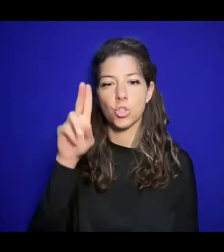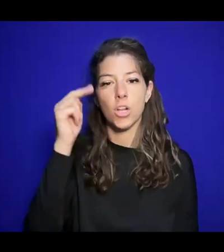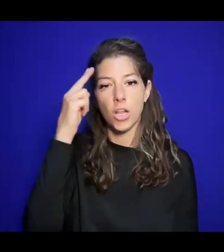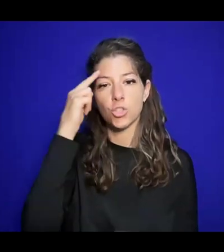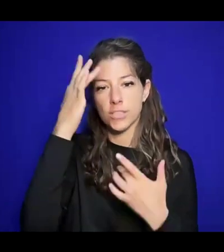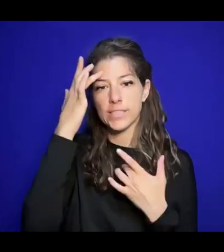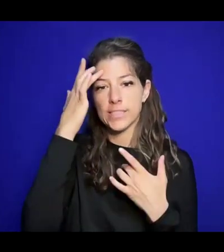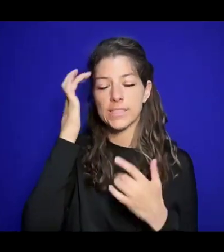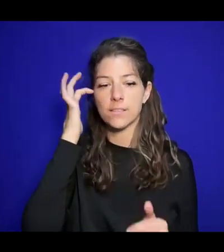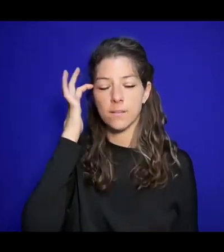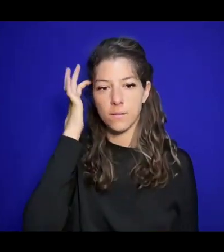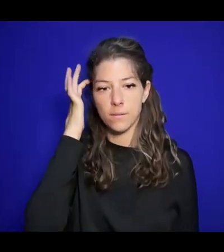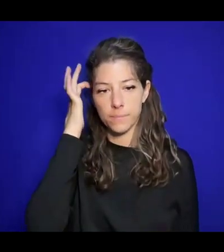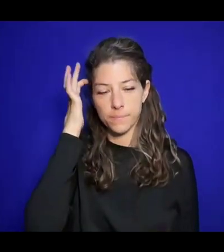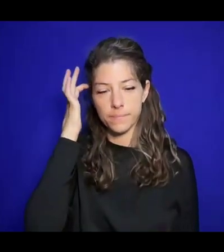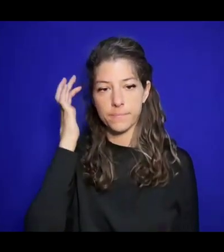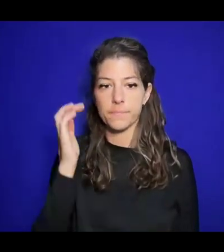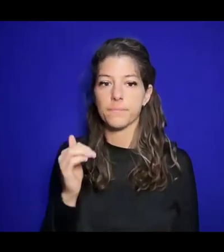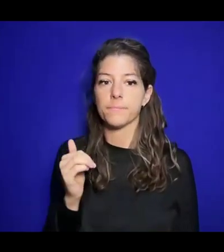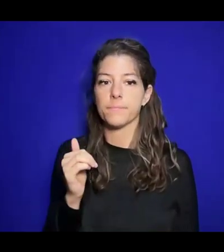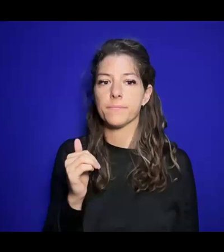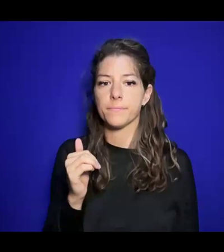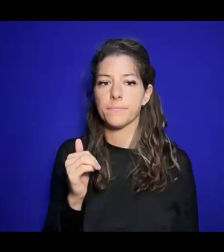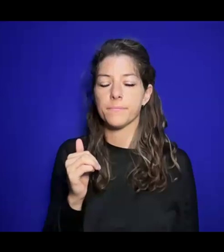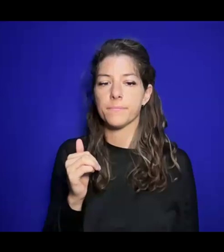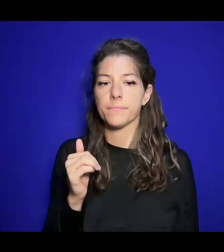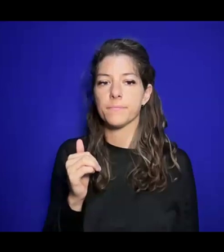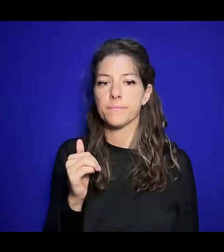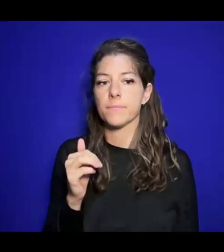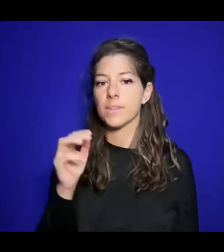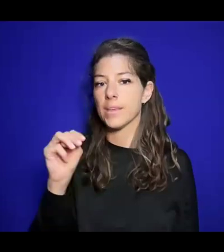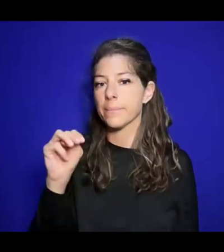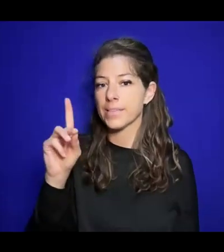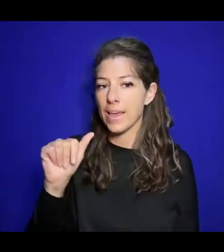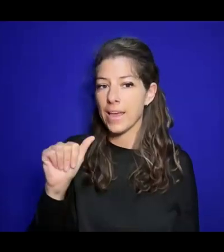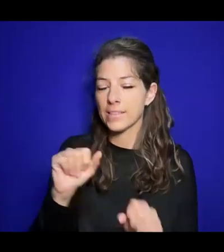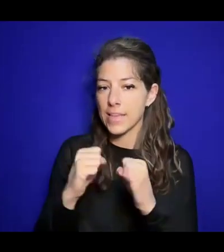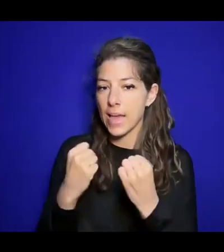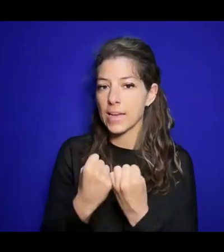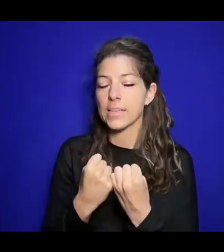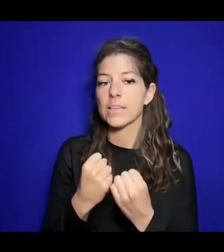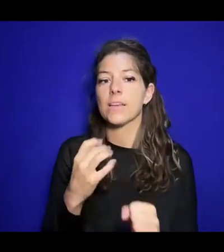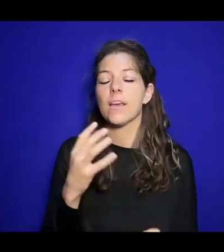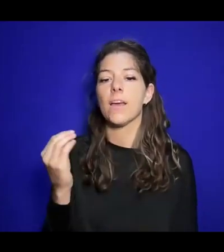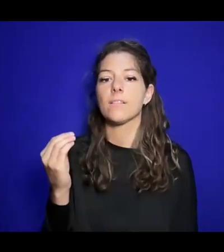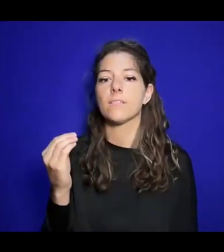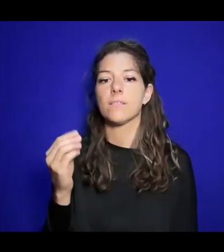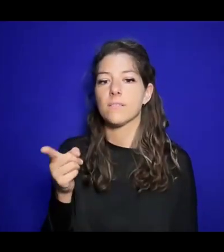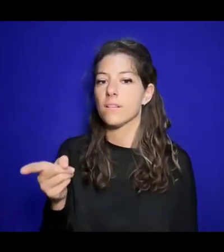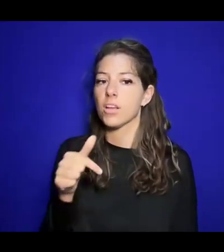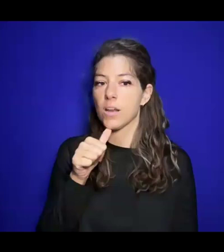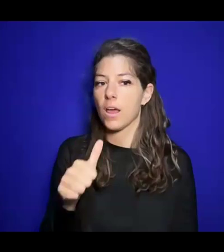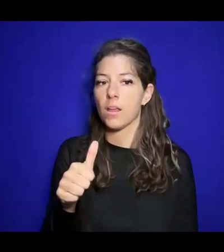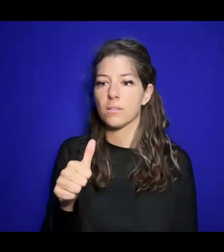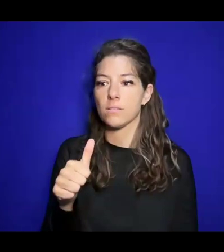neurological disease. Uh, I'm all too familiar through the MDA Society, and they're no longer